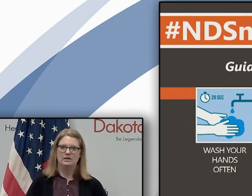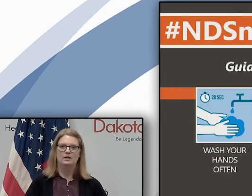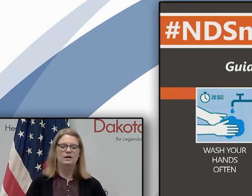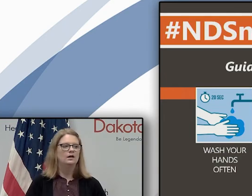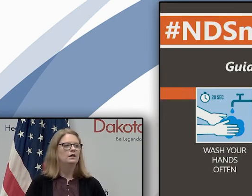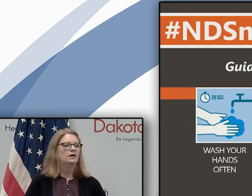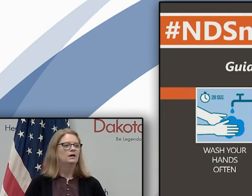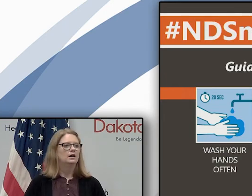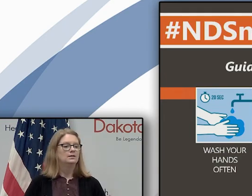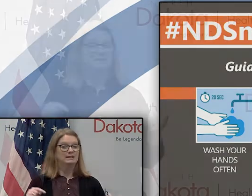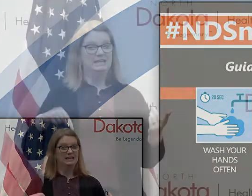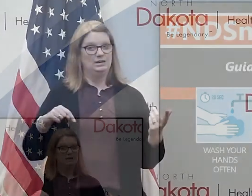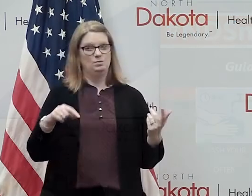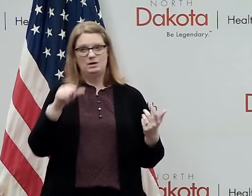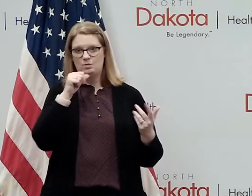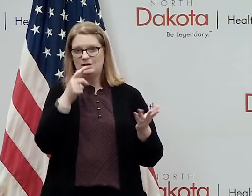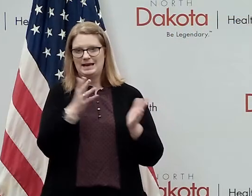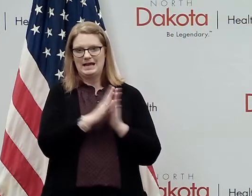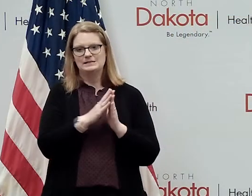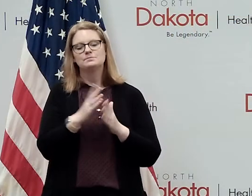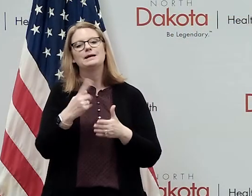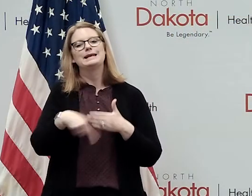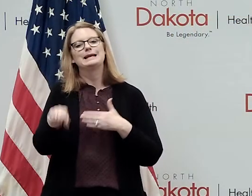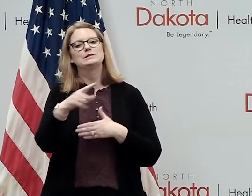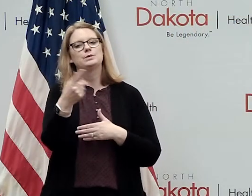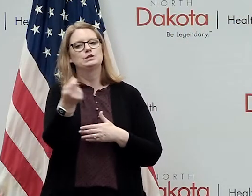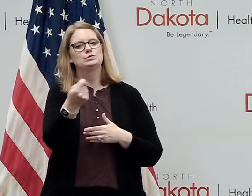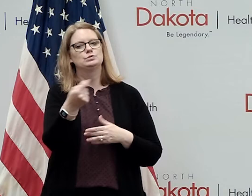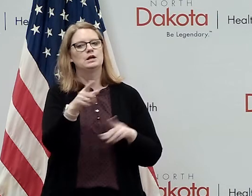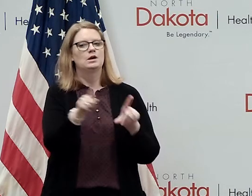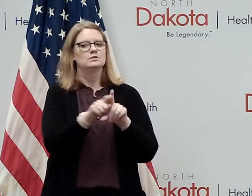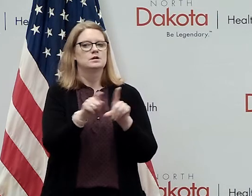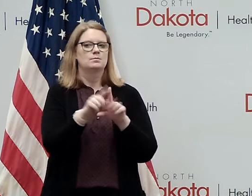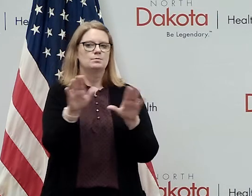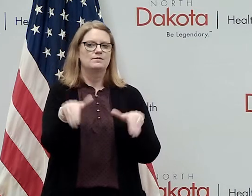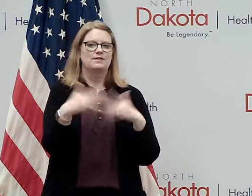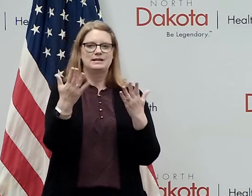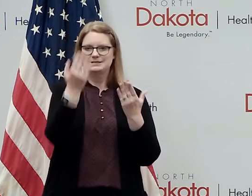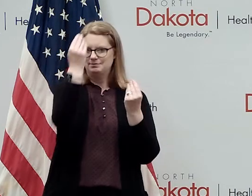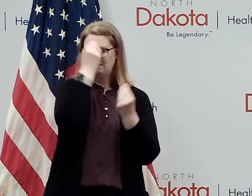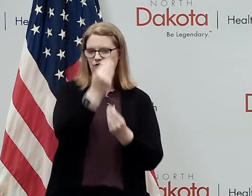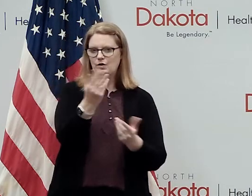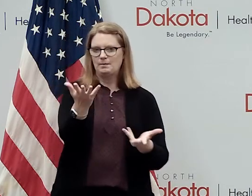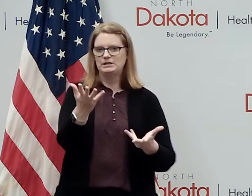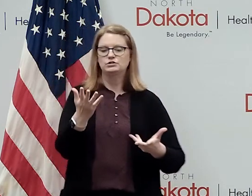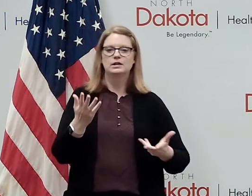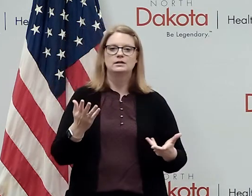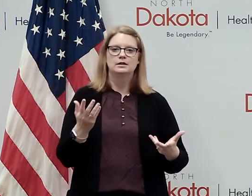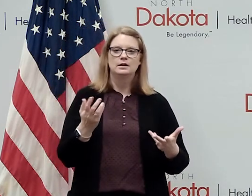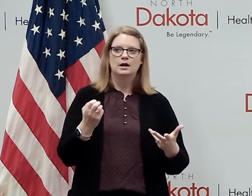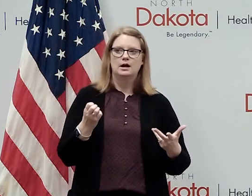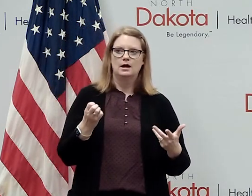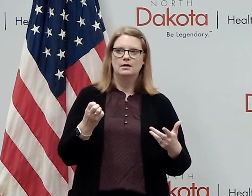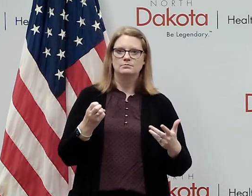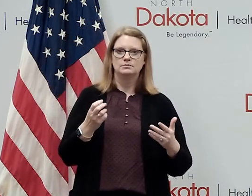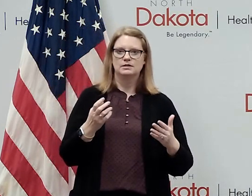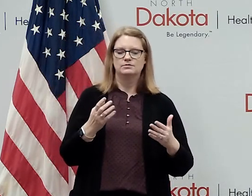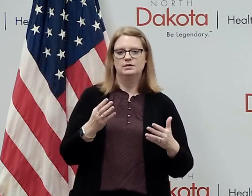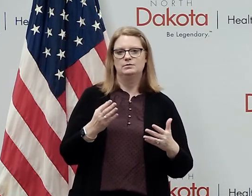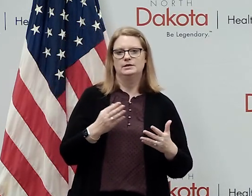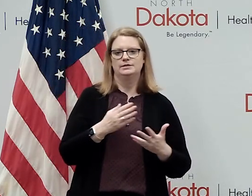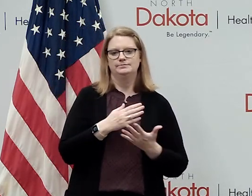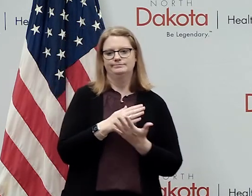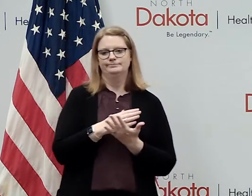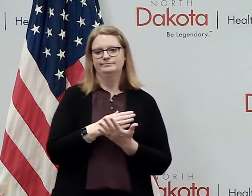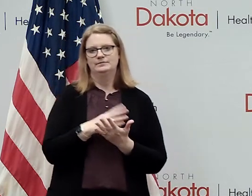get asked the question here, but next week, Tuesday, we'll also provide an update on whether or not we would be moving to the next phase or not,